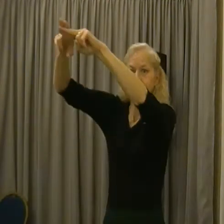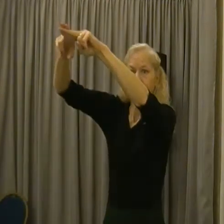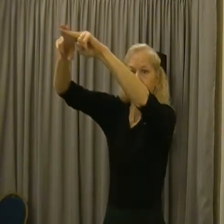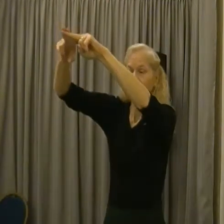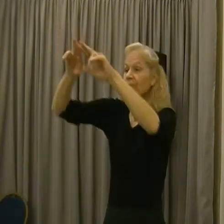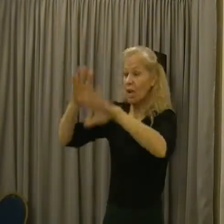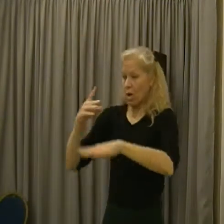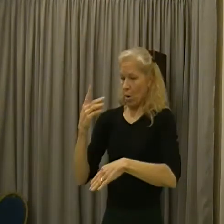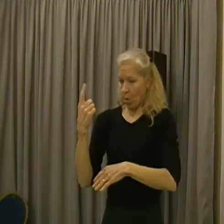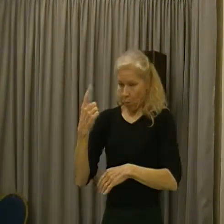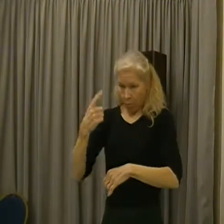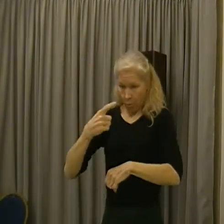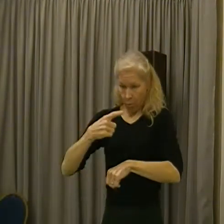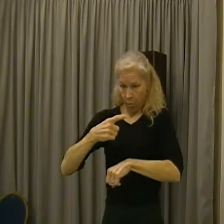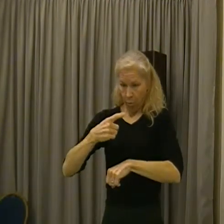the $60,000 mark